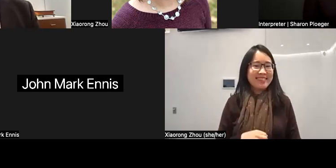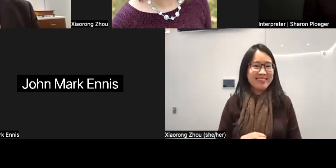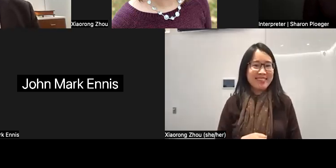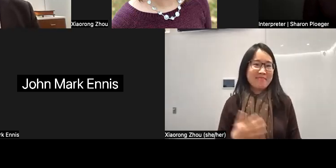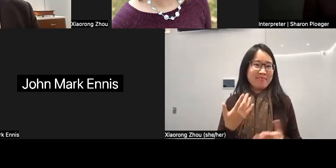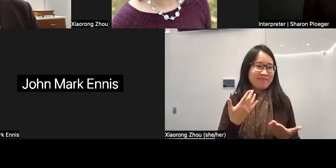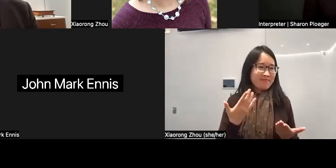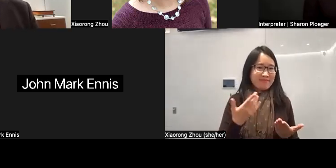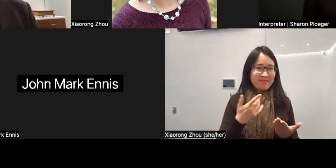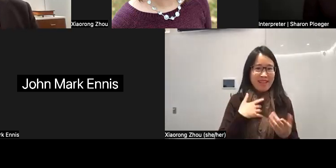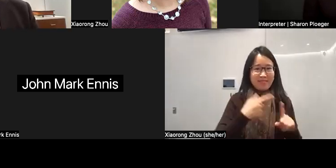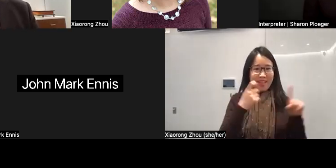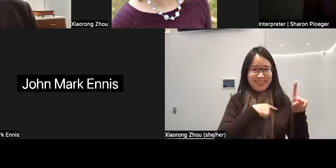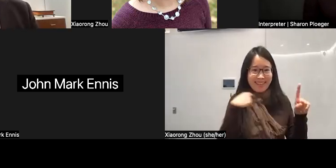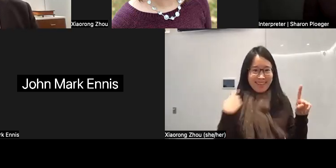Yep.